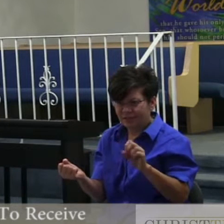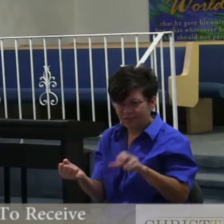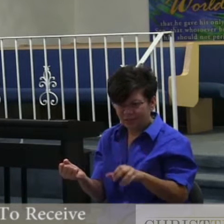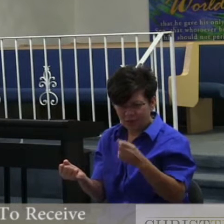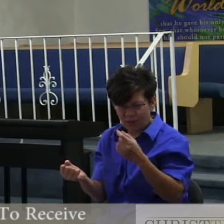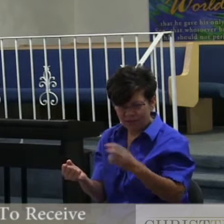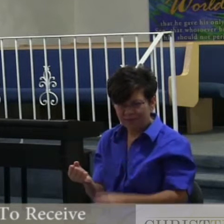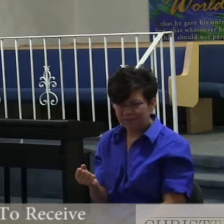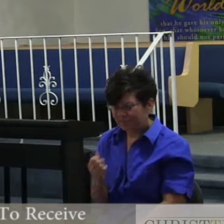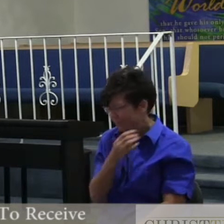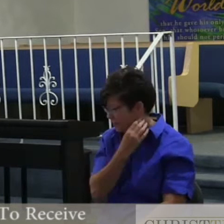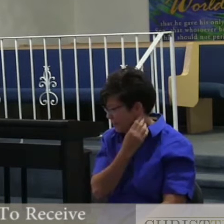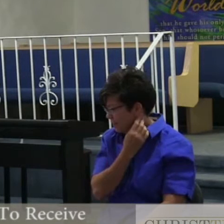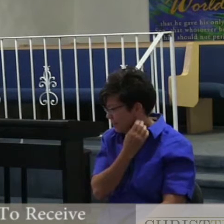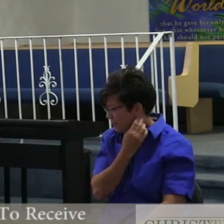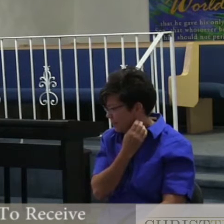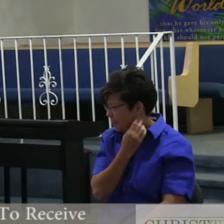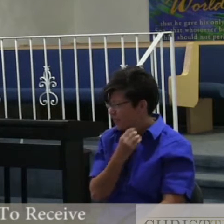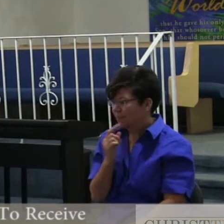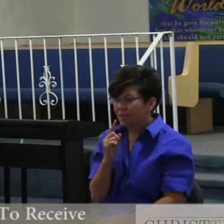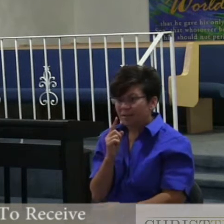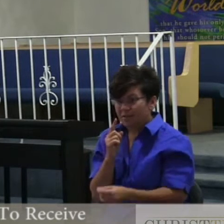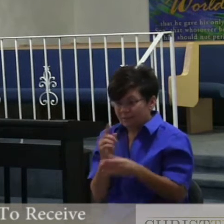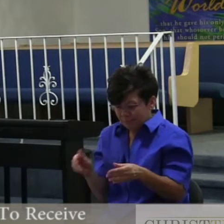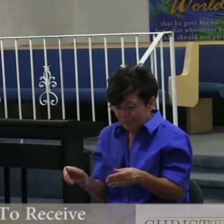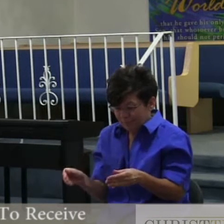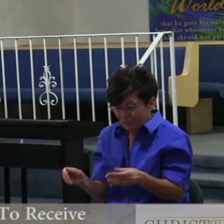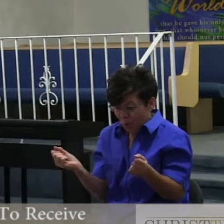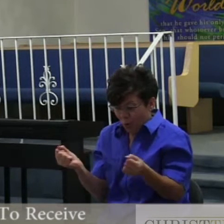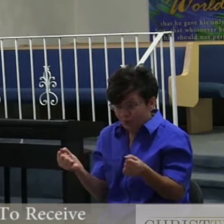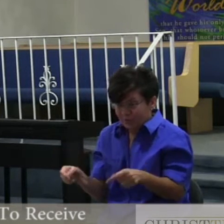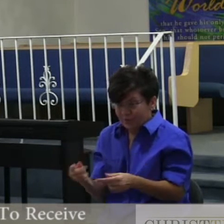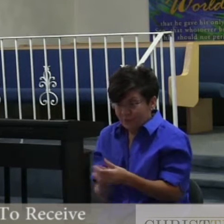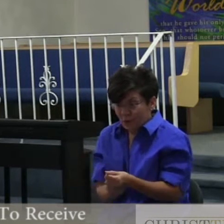11. Stick another digit there.